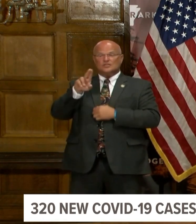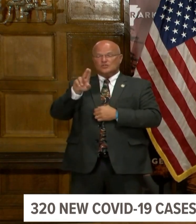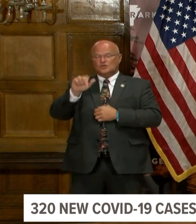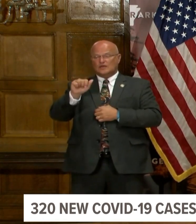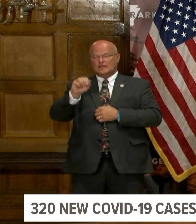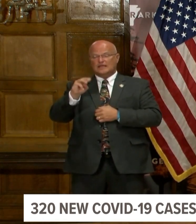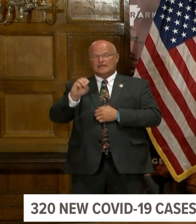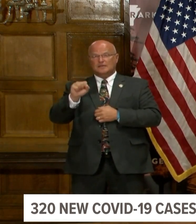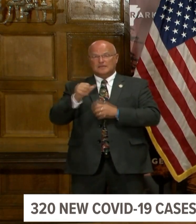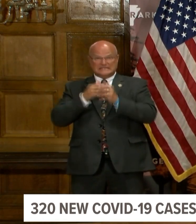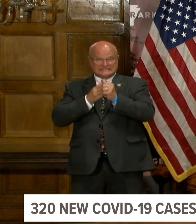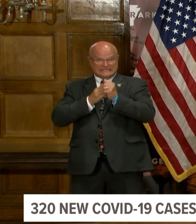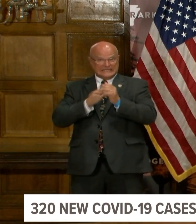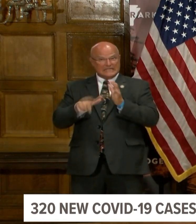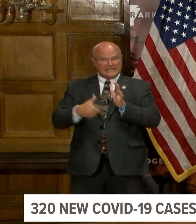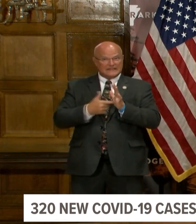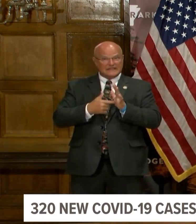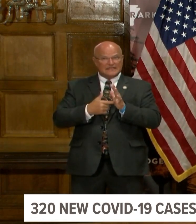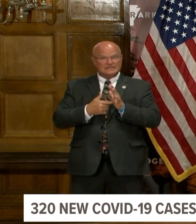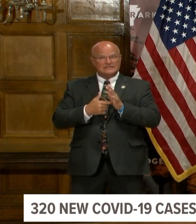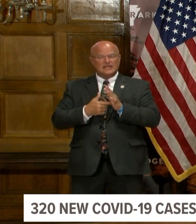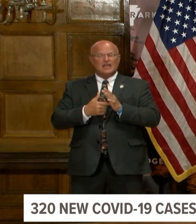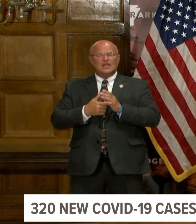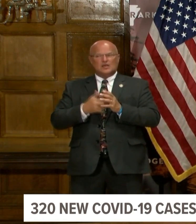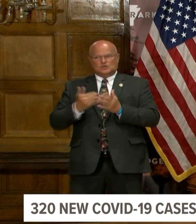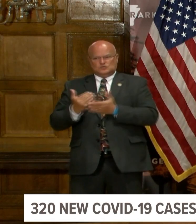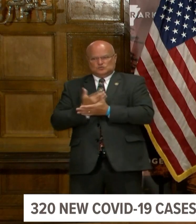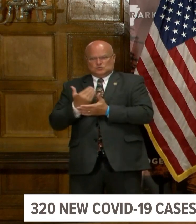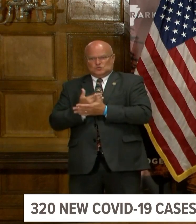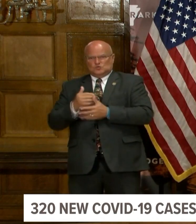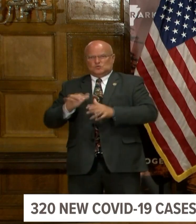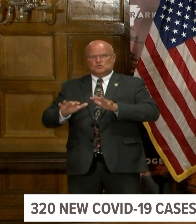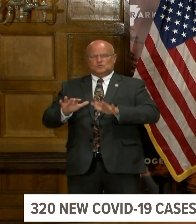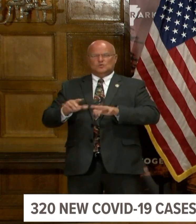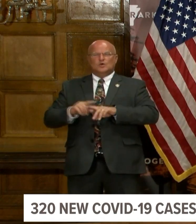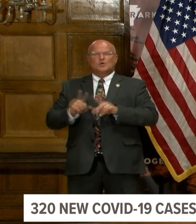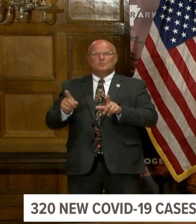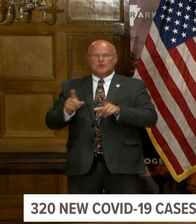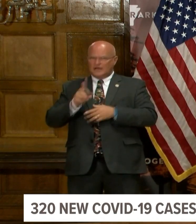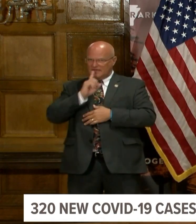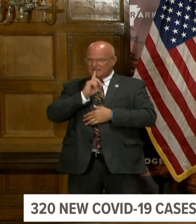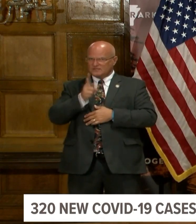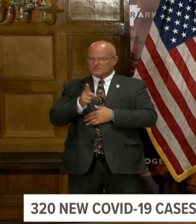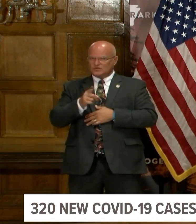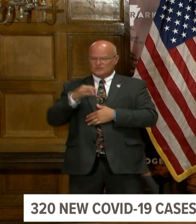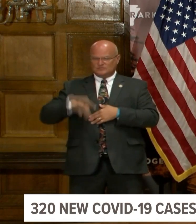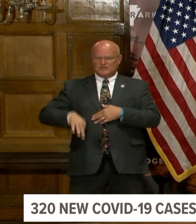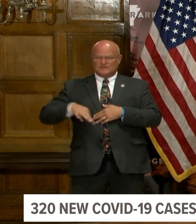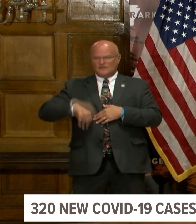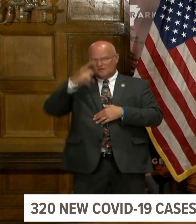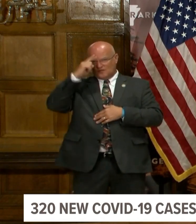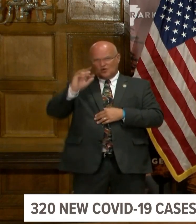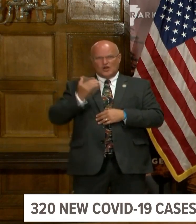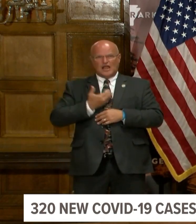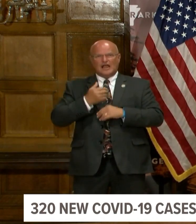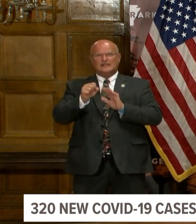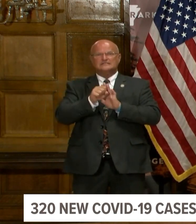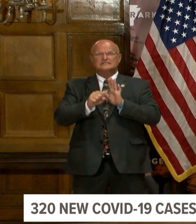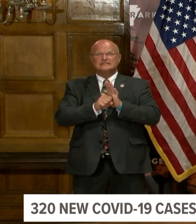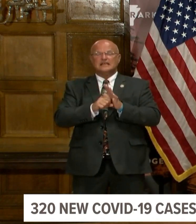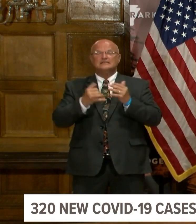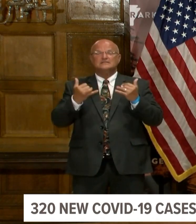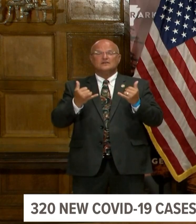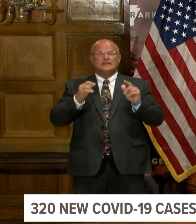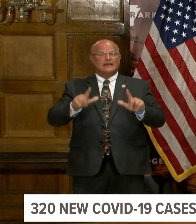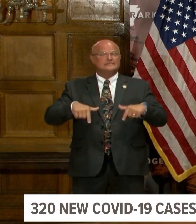UAMS taking the lead in this. It was novel, it was new, but it has certainly been beneficial for our state. With that, we'll take